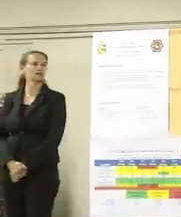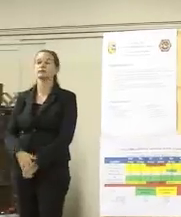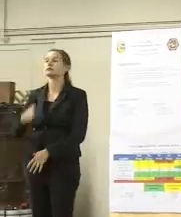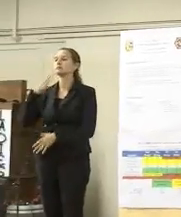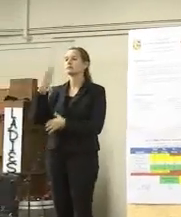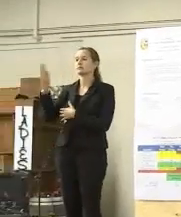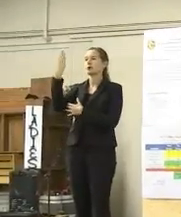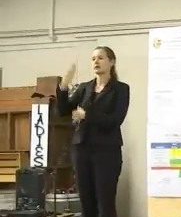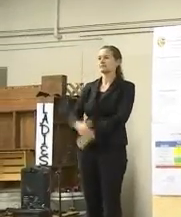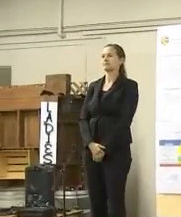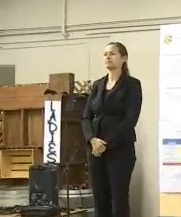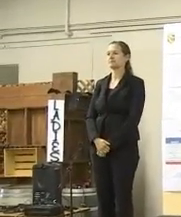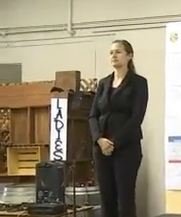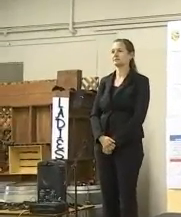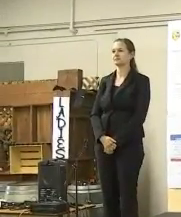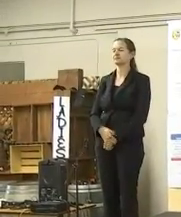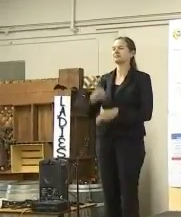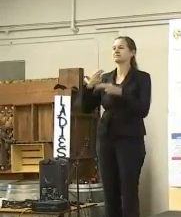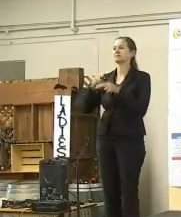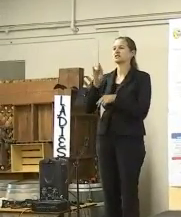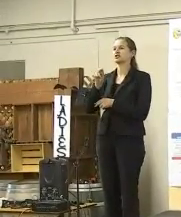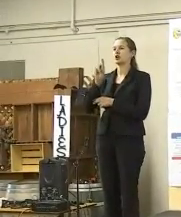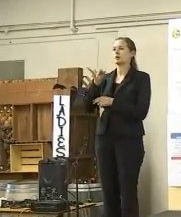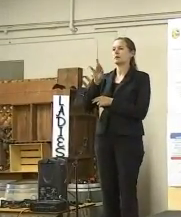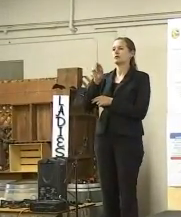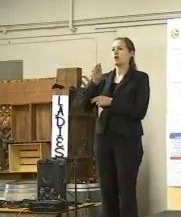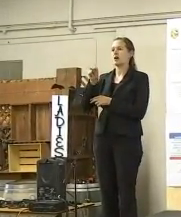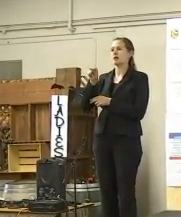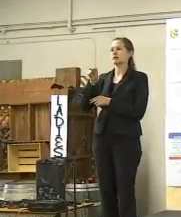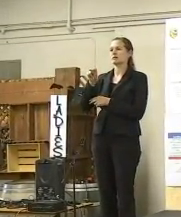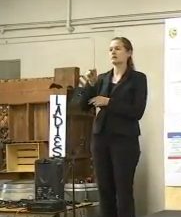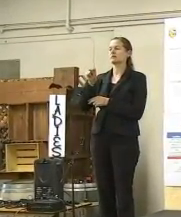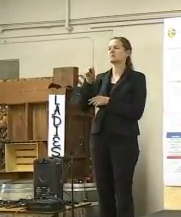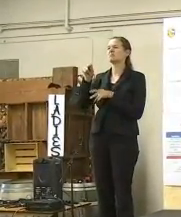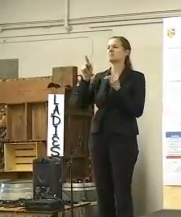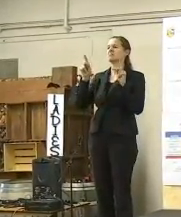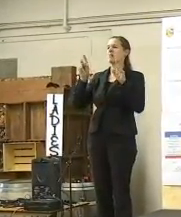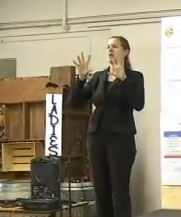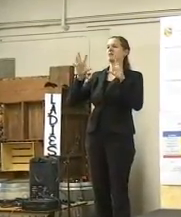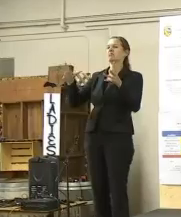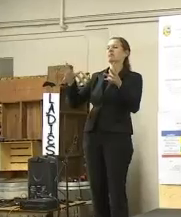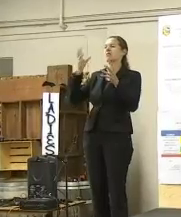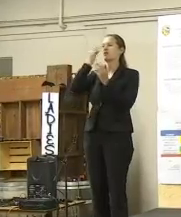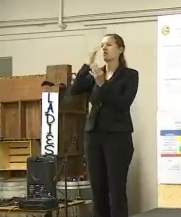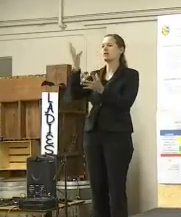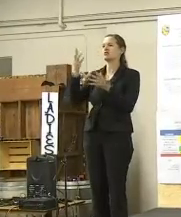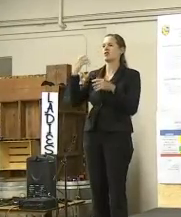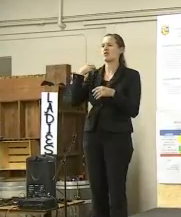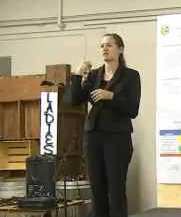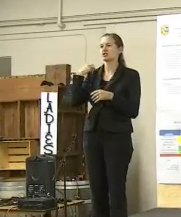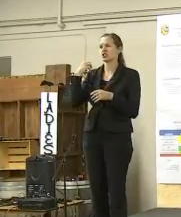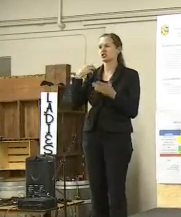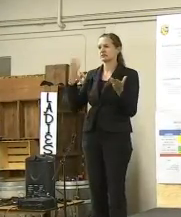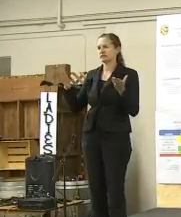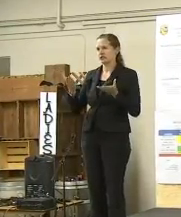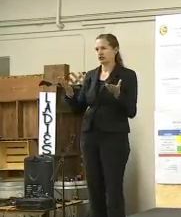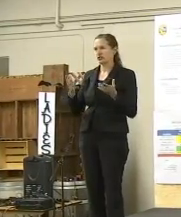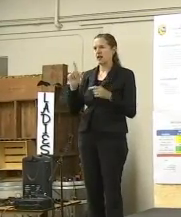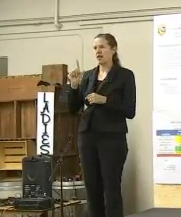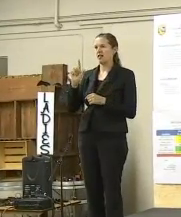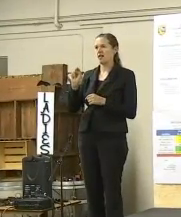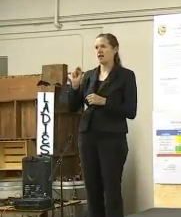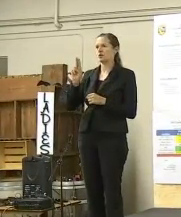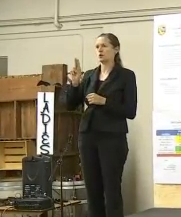Good morning. My name is Jeremy Ron. I'm the Public Information Officer on Incident Management Team 2 here presently at the LNU